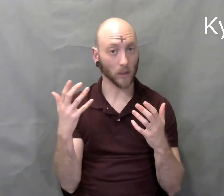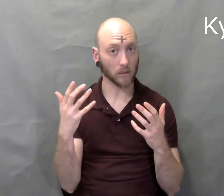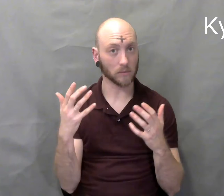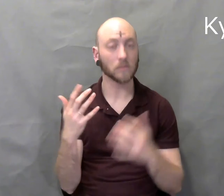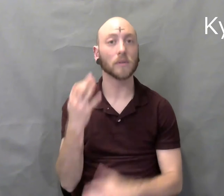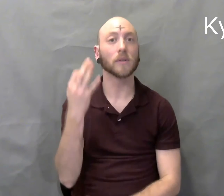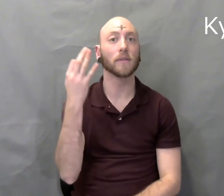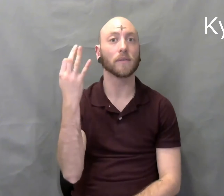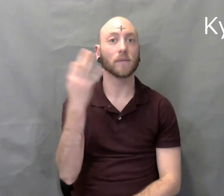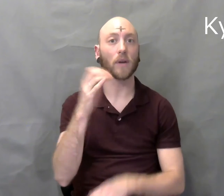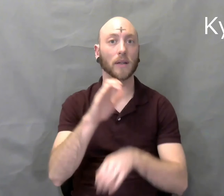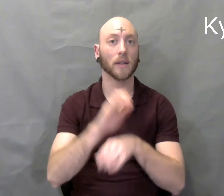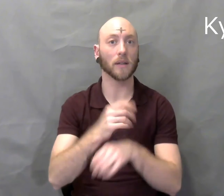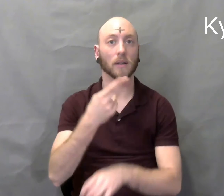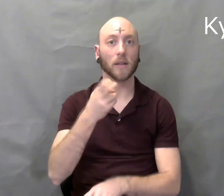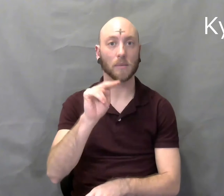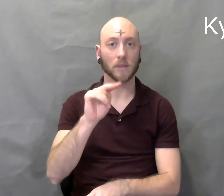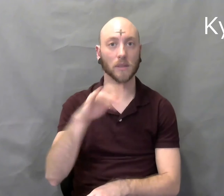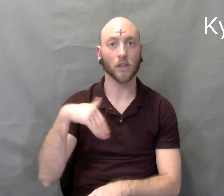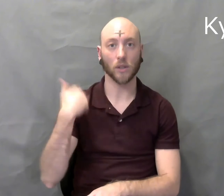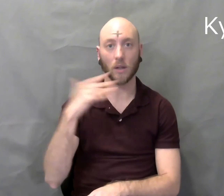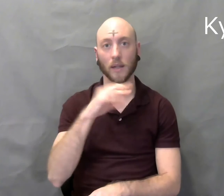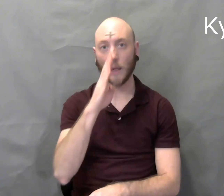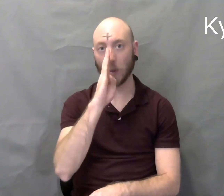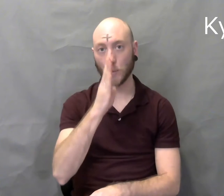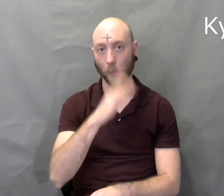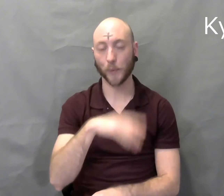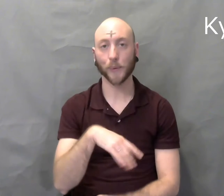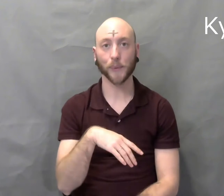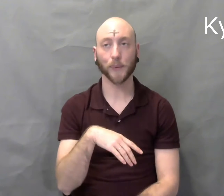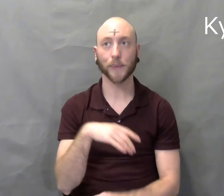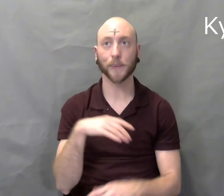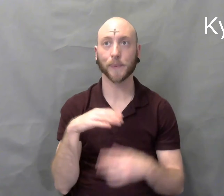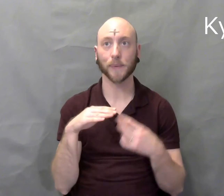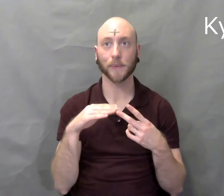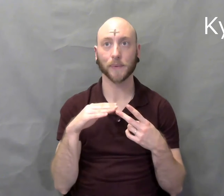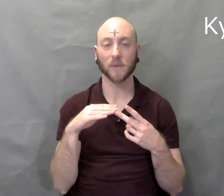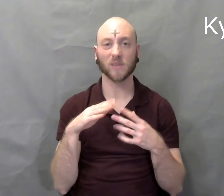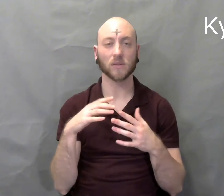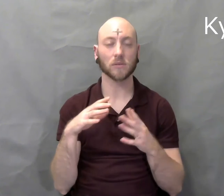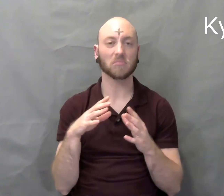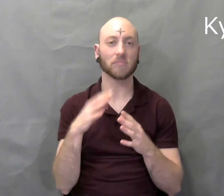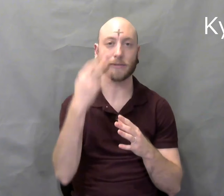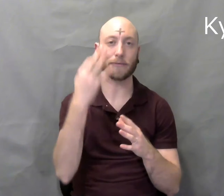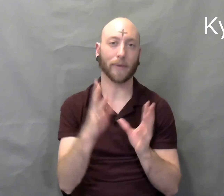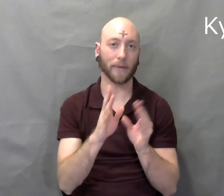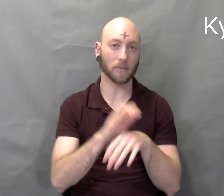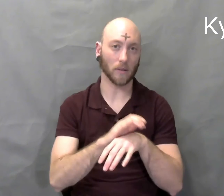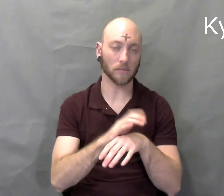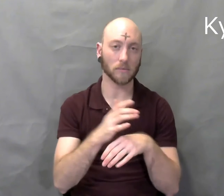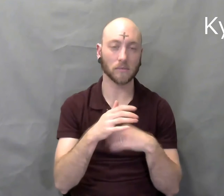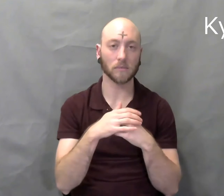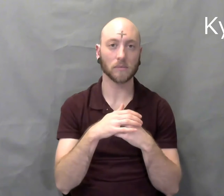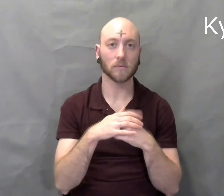night, Hampton Young and Sober. Uh, um, we meet obviously Friday nights